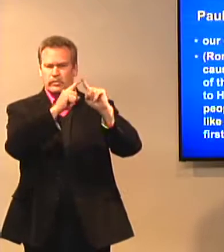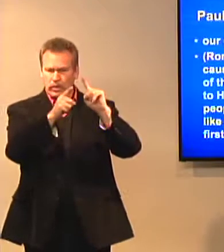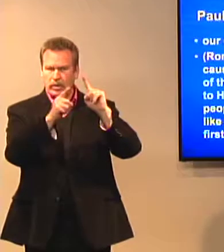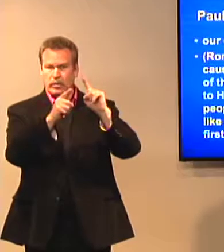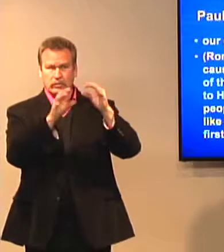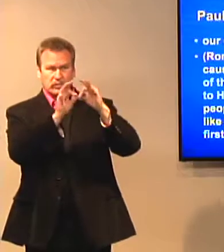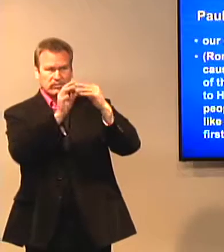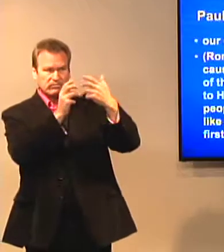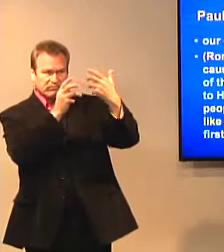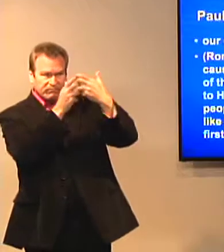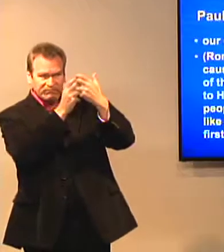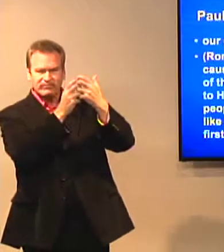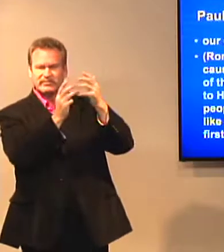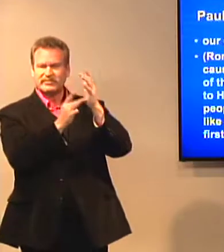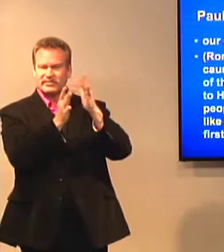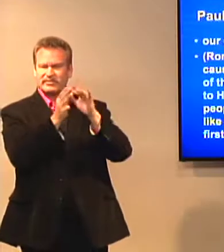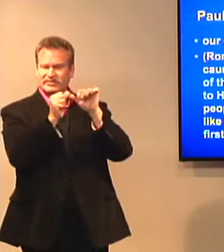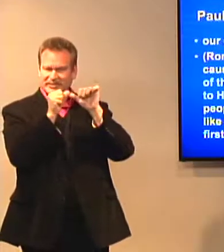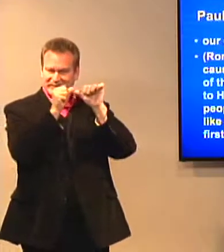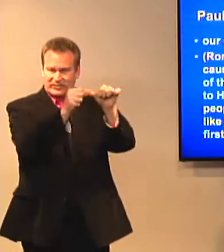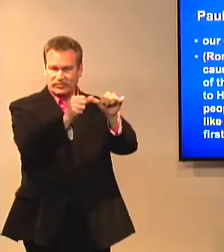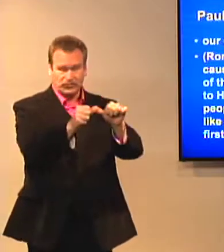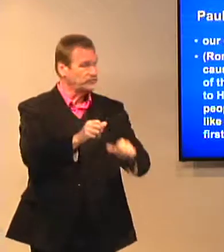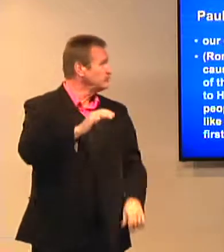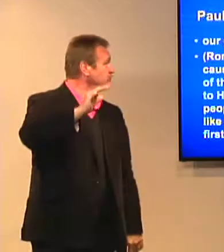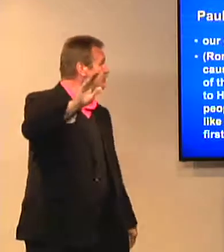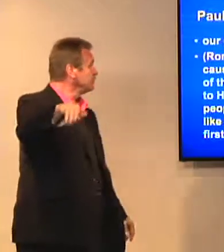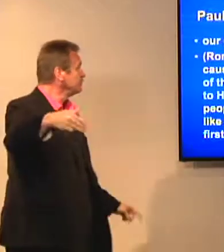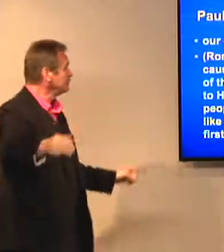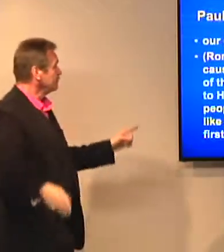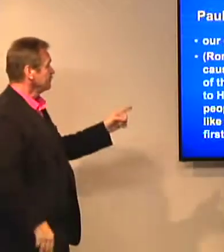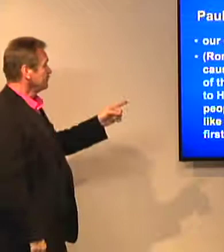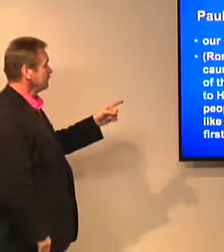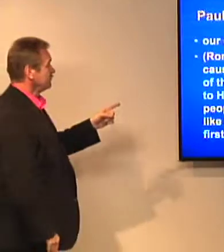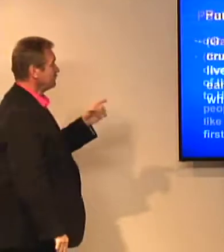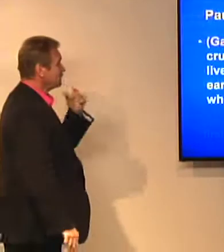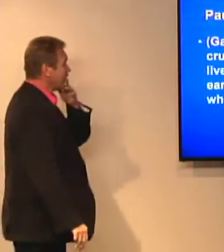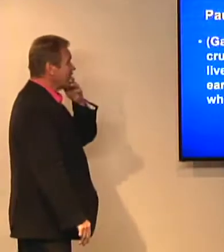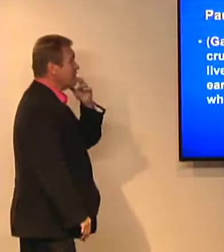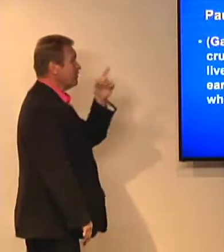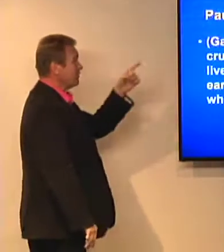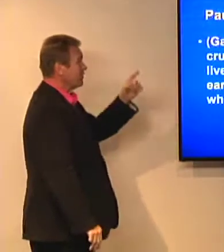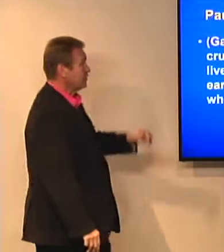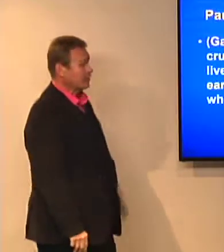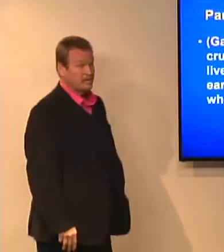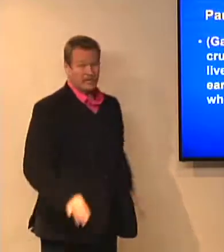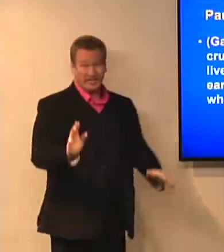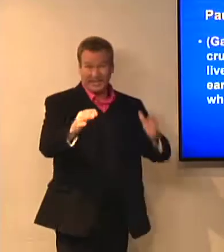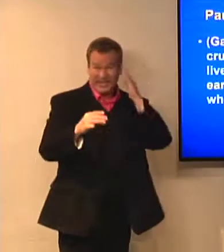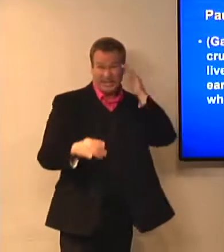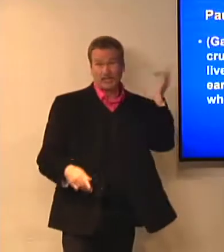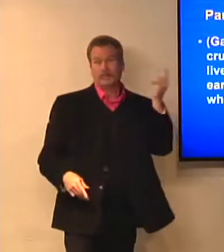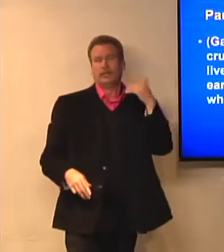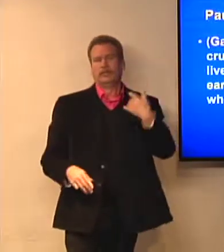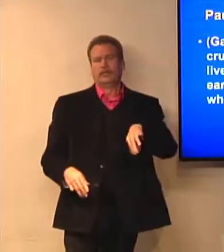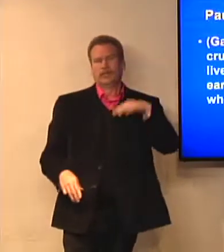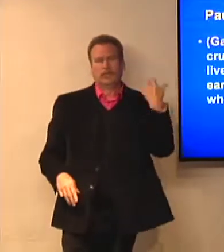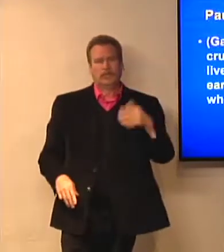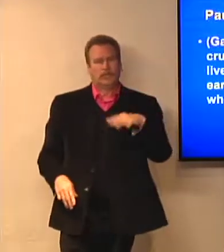this goal to be with Christ, would be forever. His son would be the firstborn among many. So then we